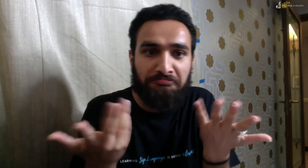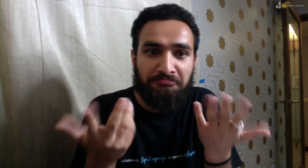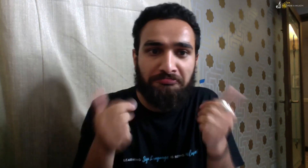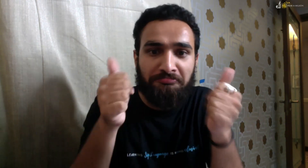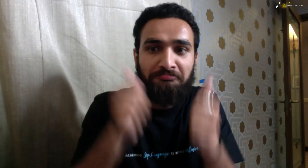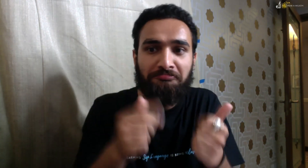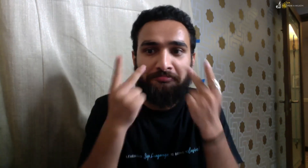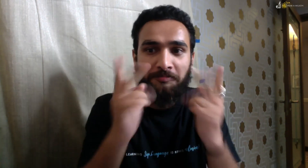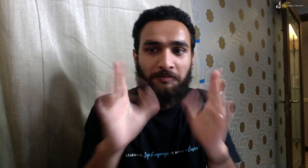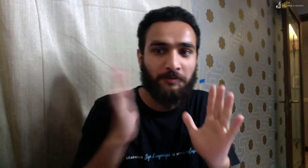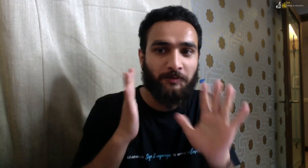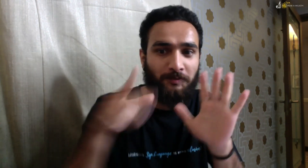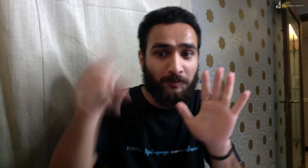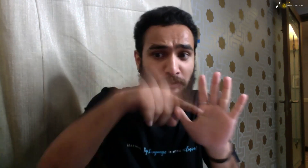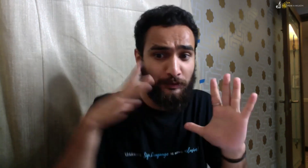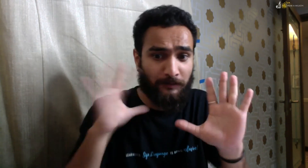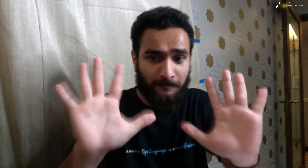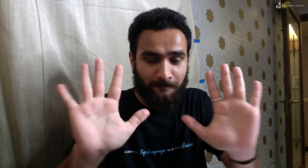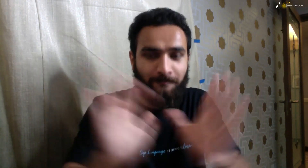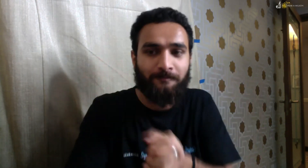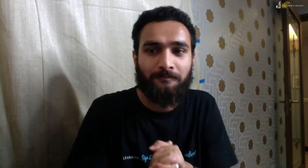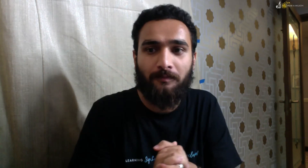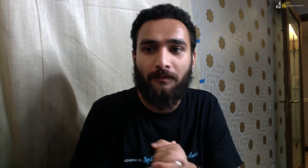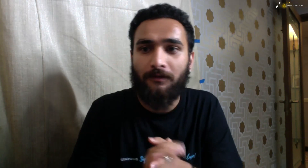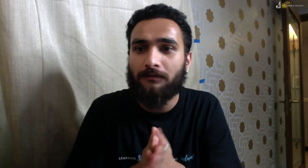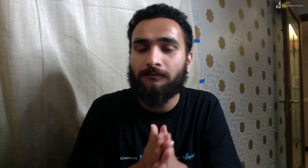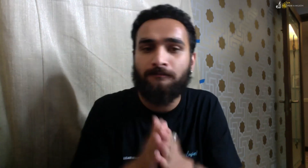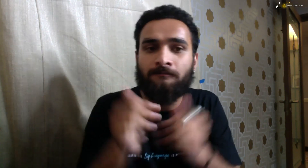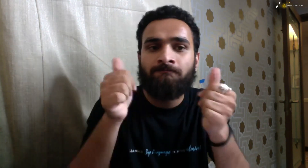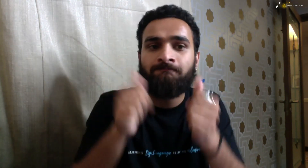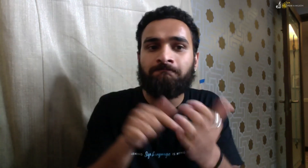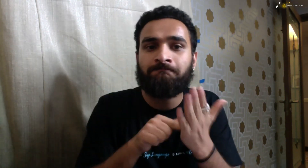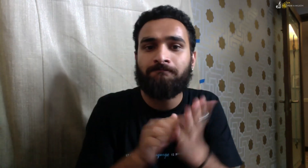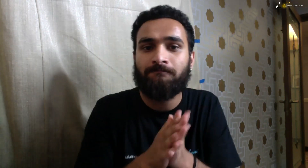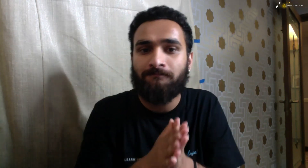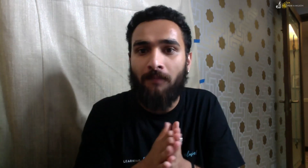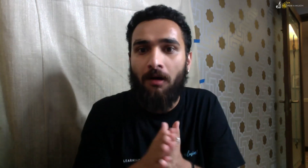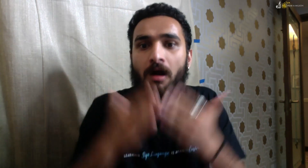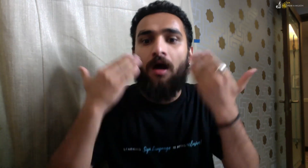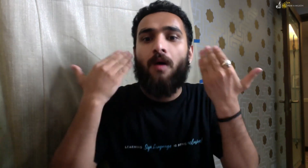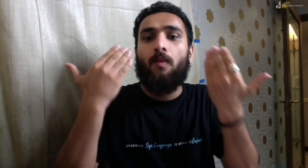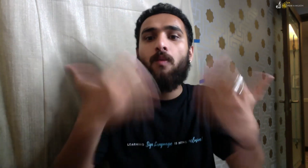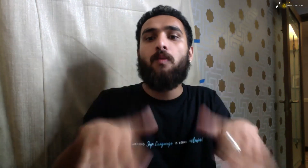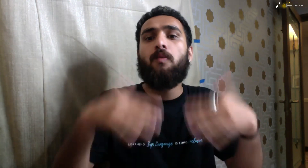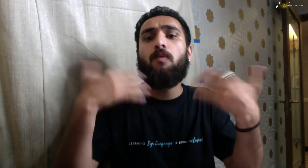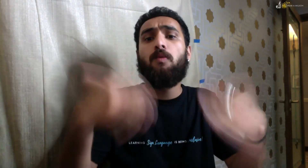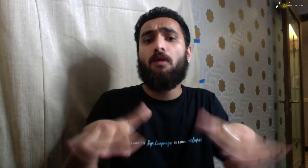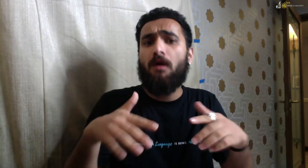Results, please. Okay, let's just hold on till the results come up. All